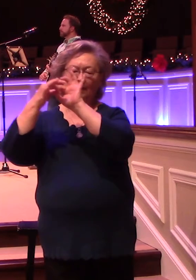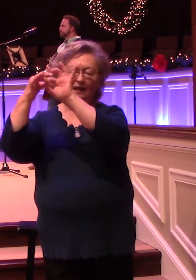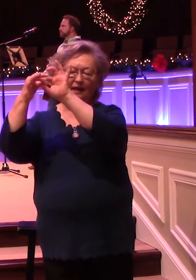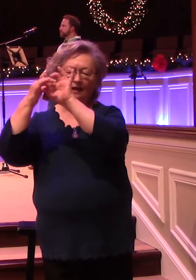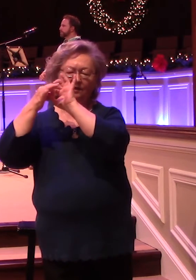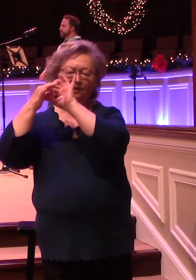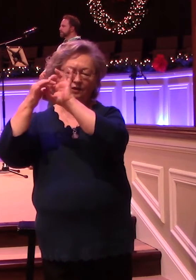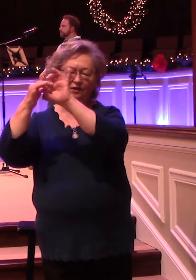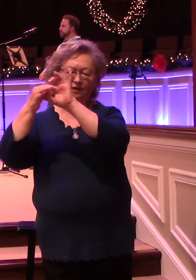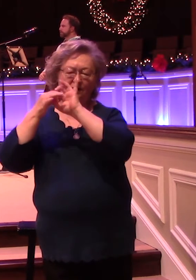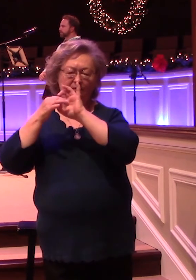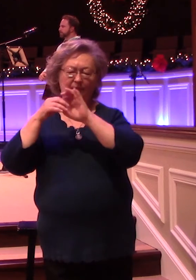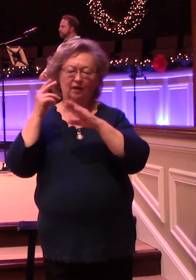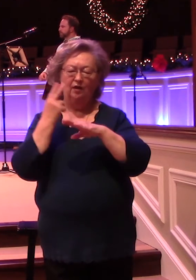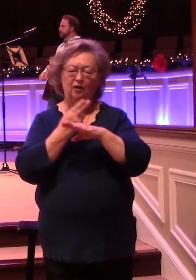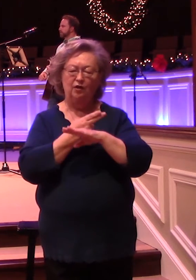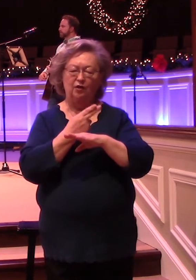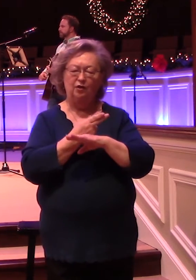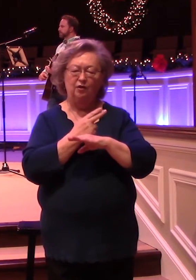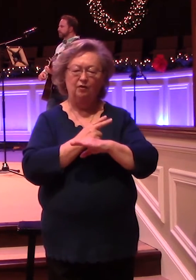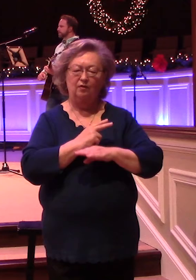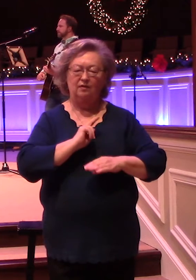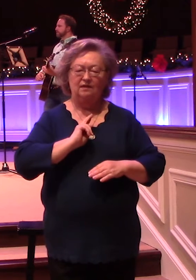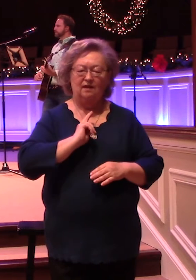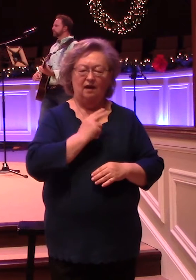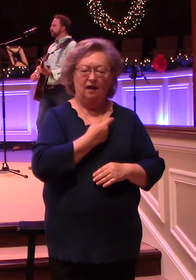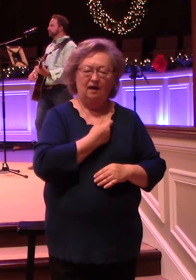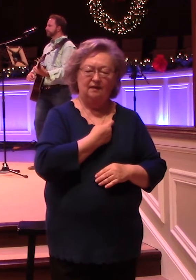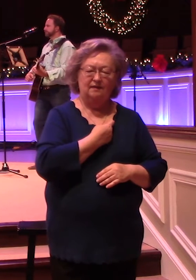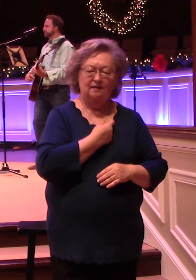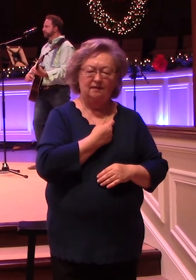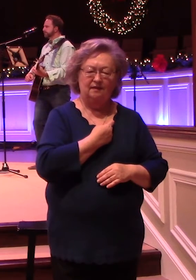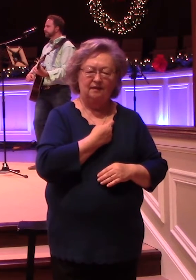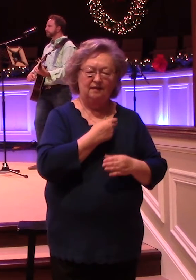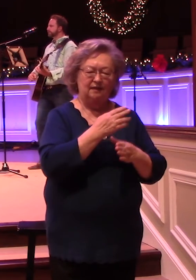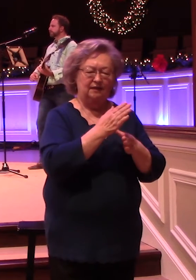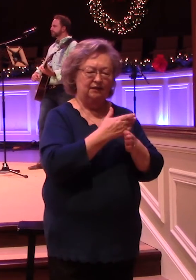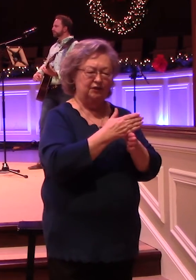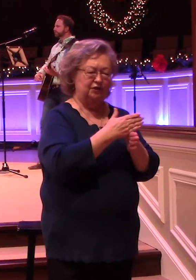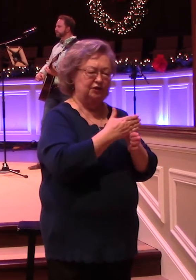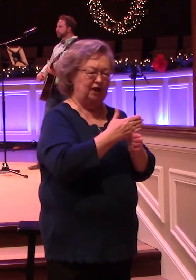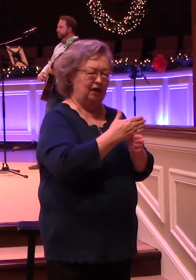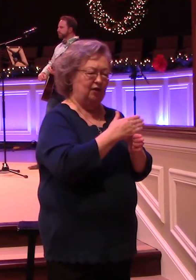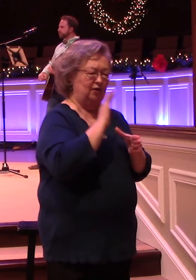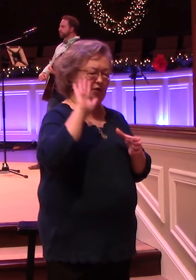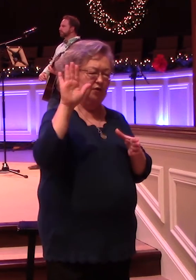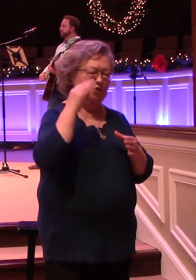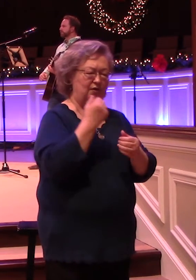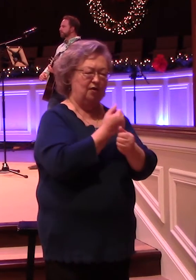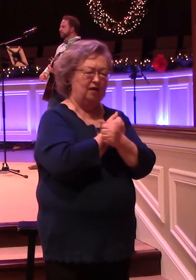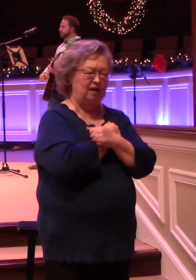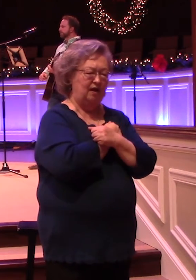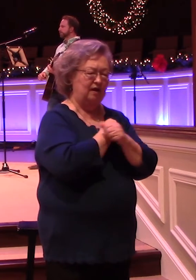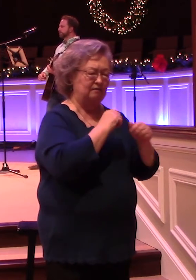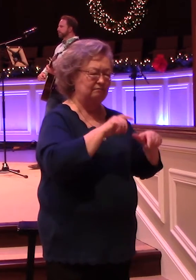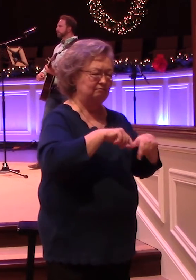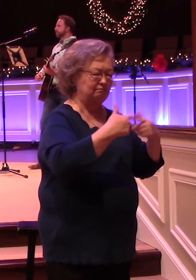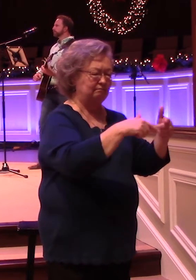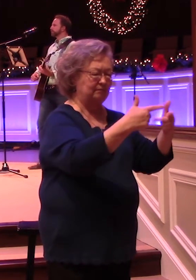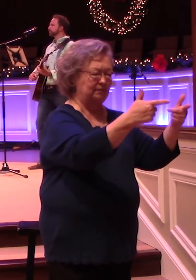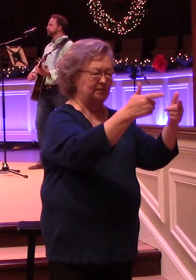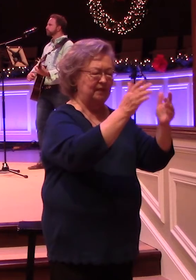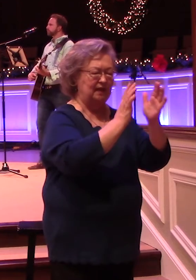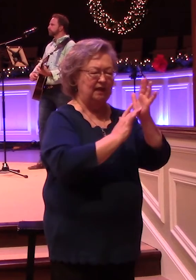use us to share that love. I ask this in Jesus' name. Amen. Would you